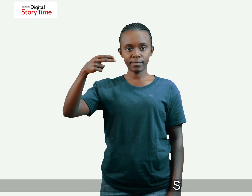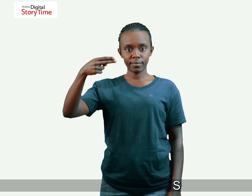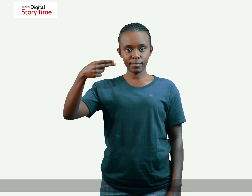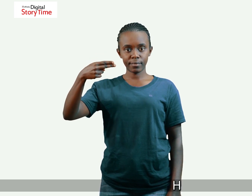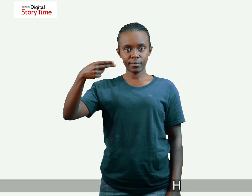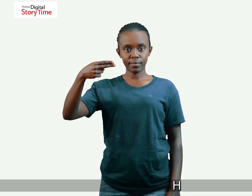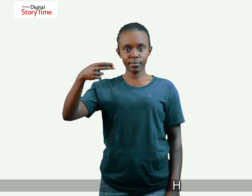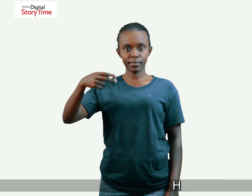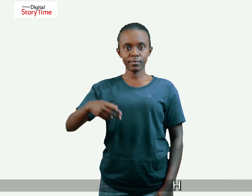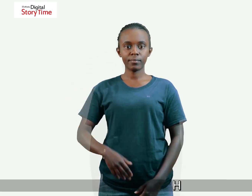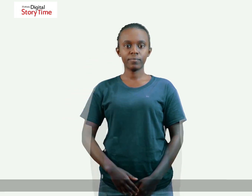Bush.